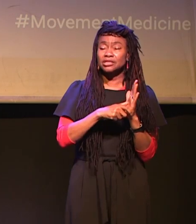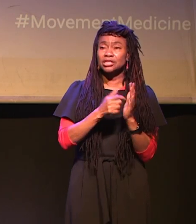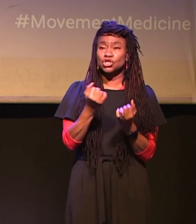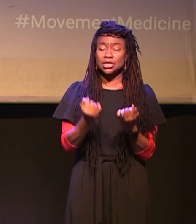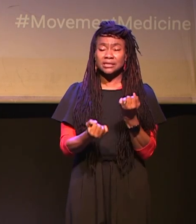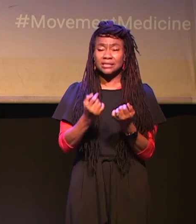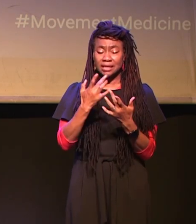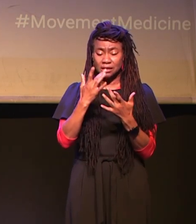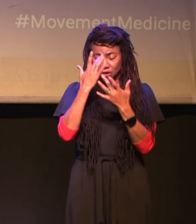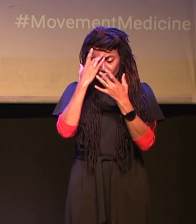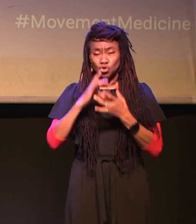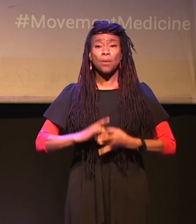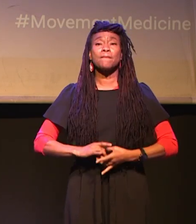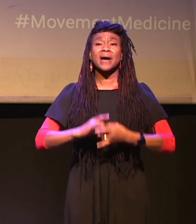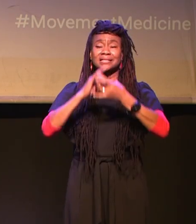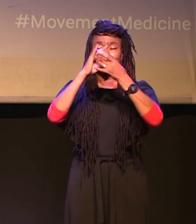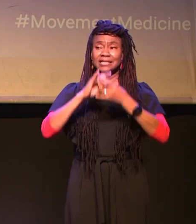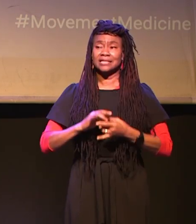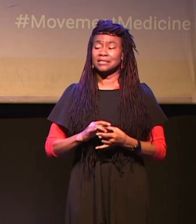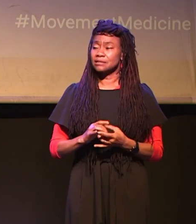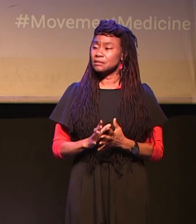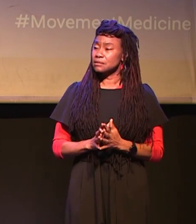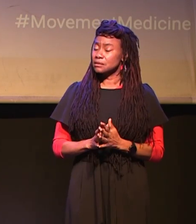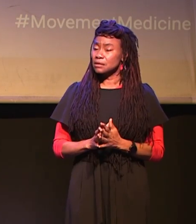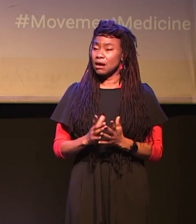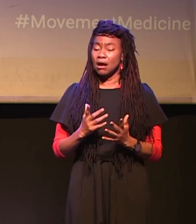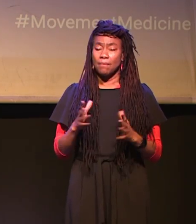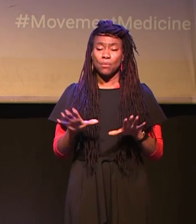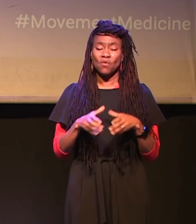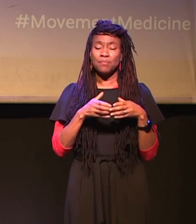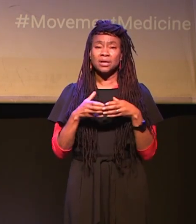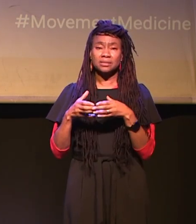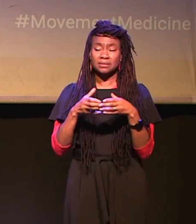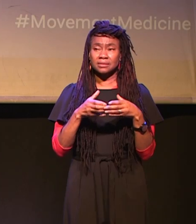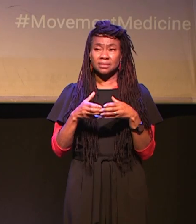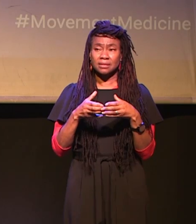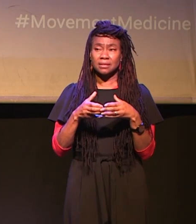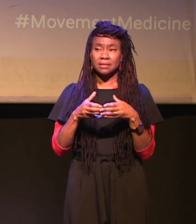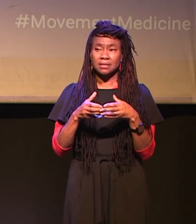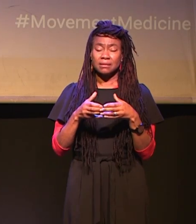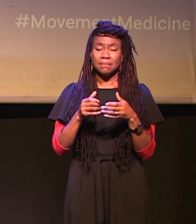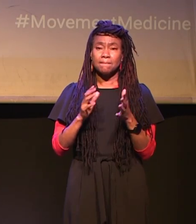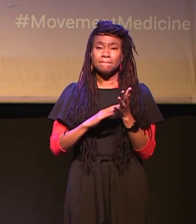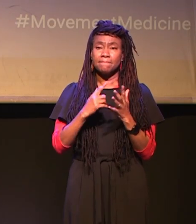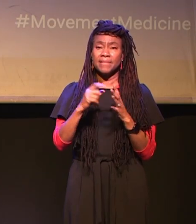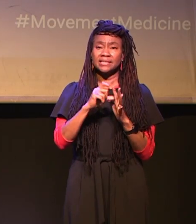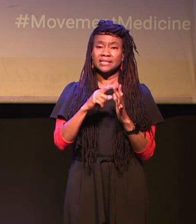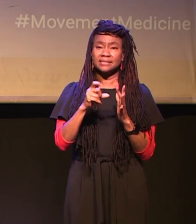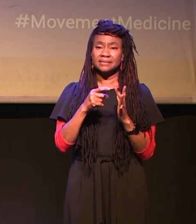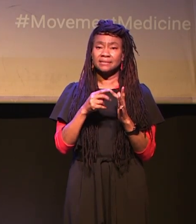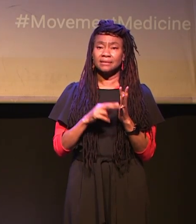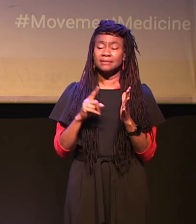out to folks who are part of our movement medicine cohort, because that particular work